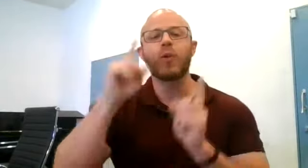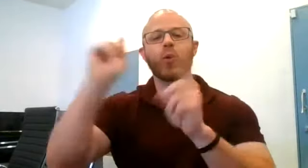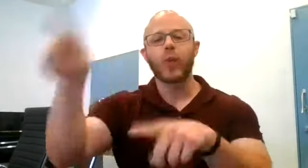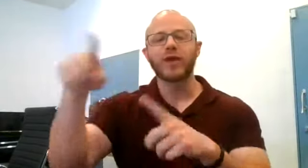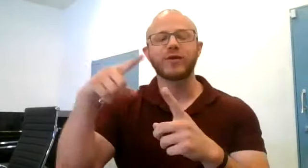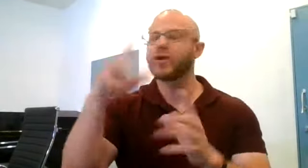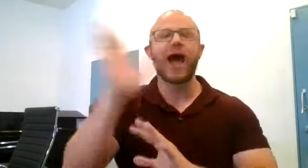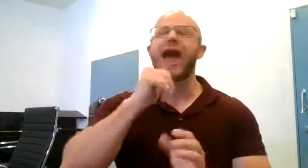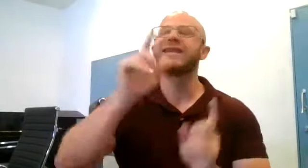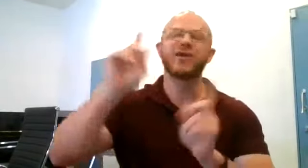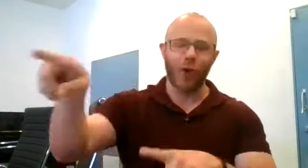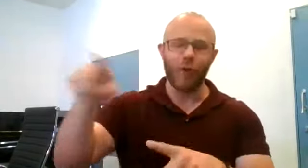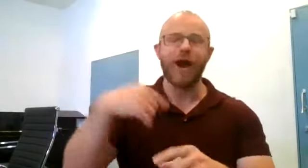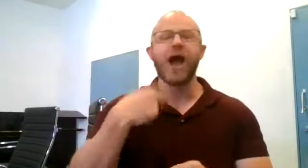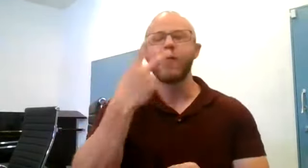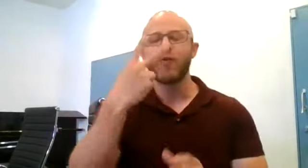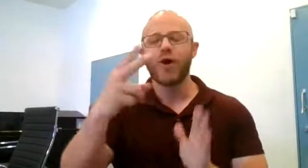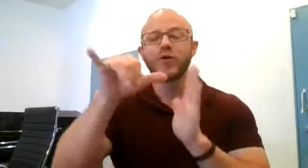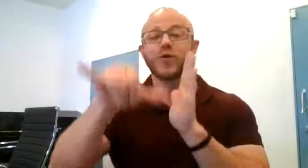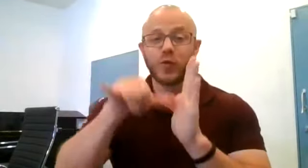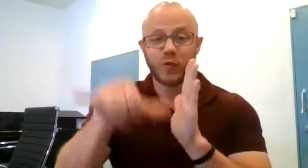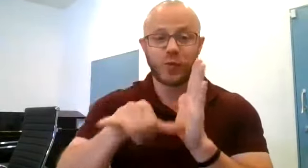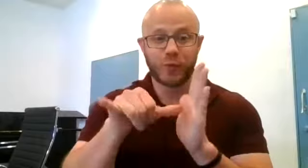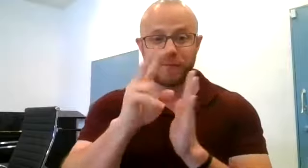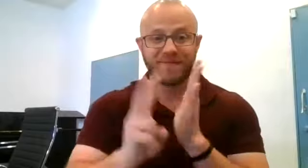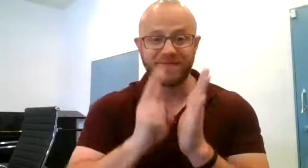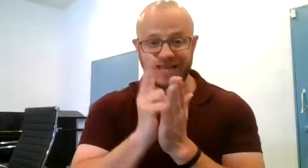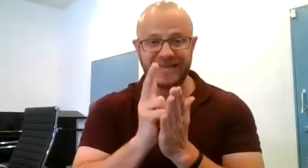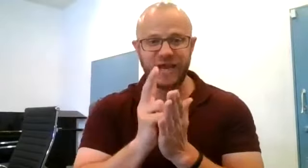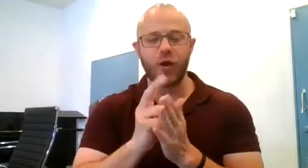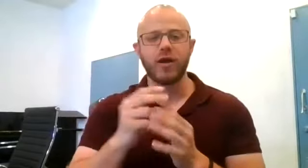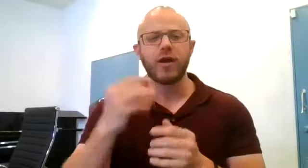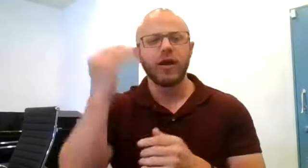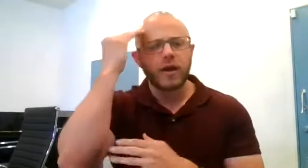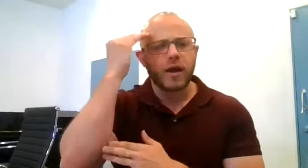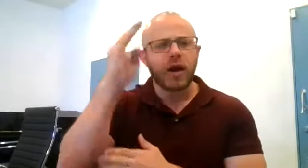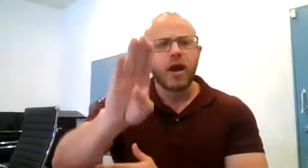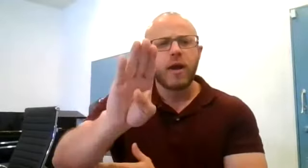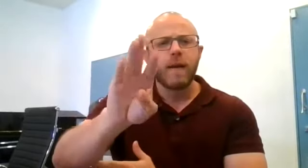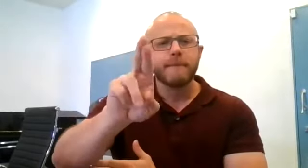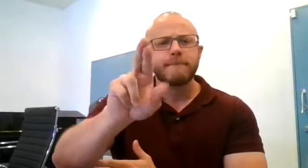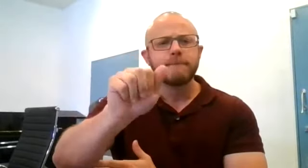because I didn't go, but I watched on YouTube a video.